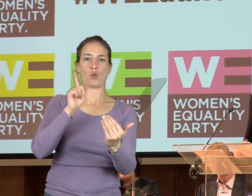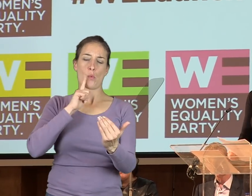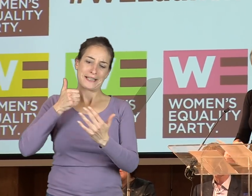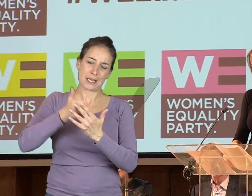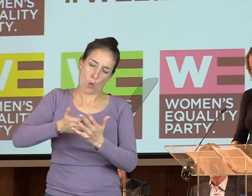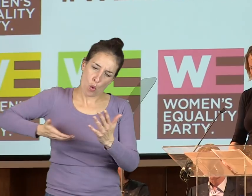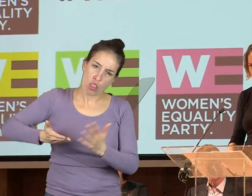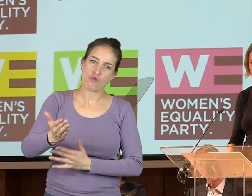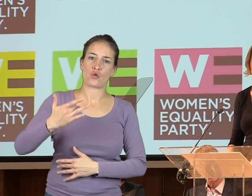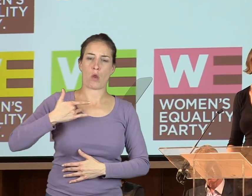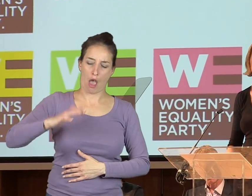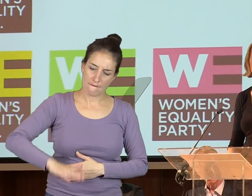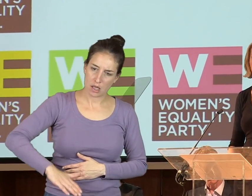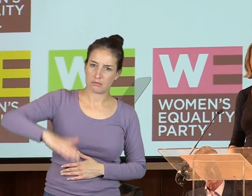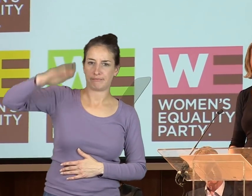young girls.